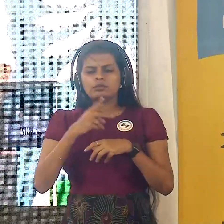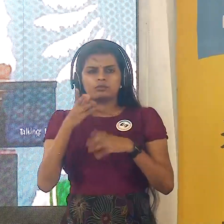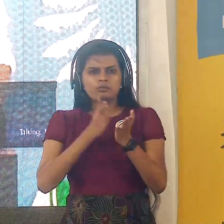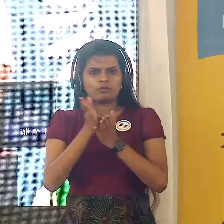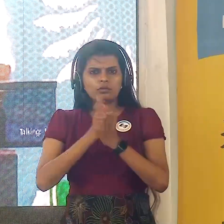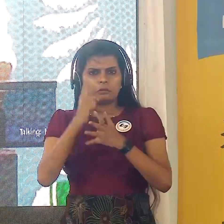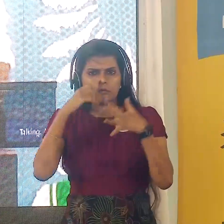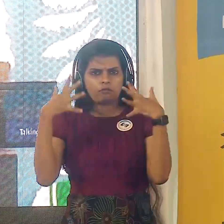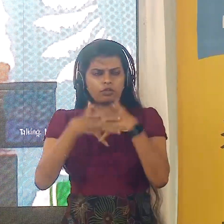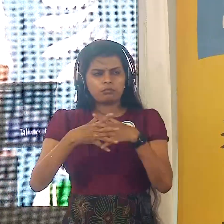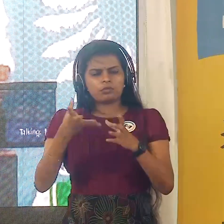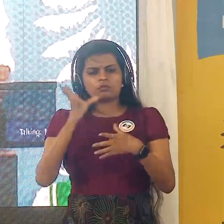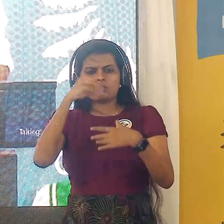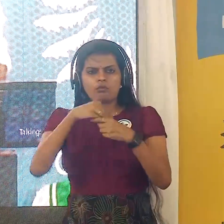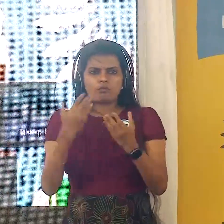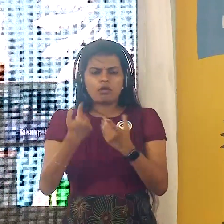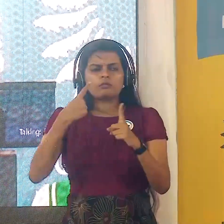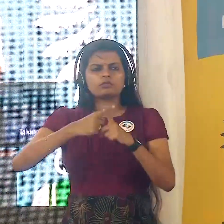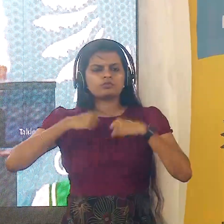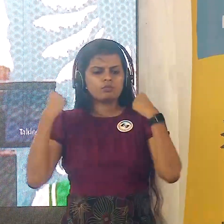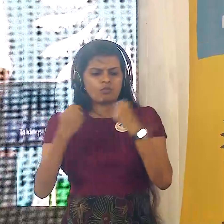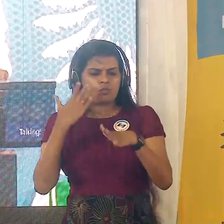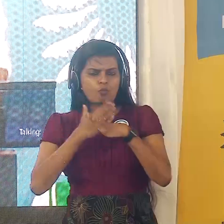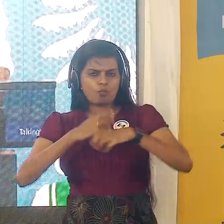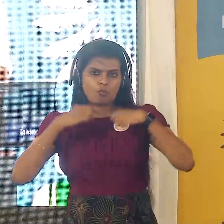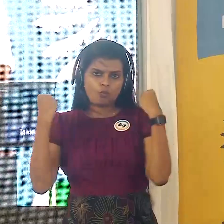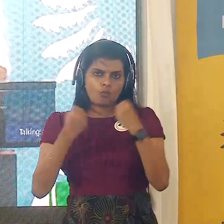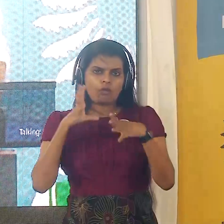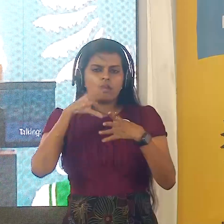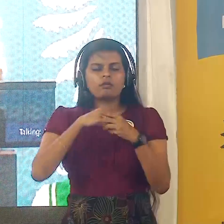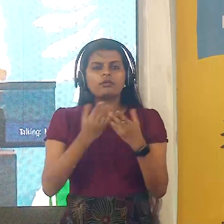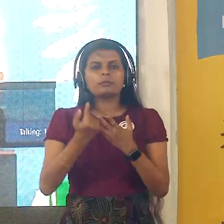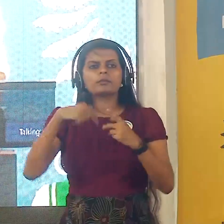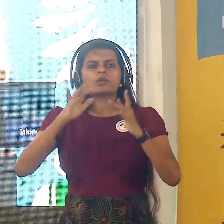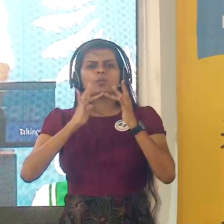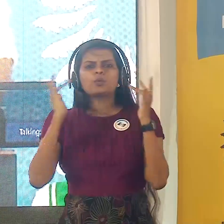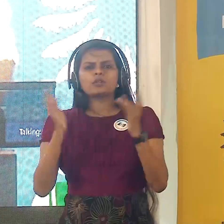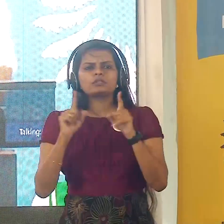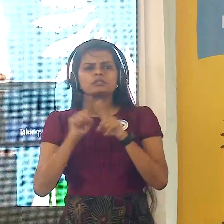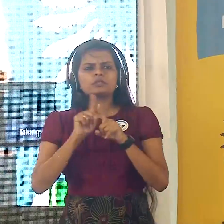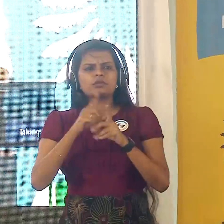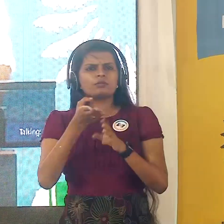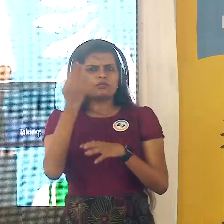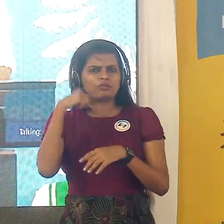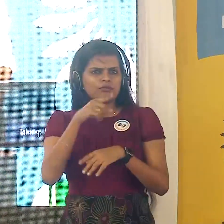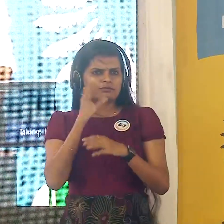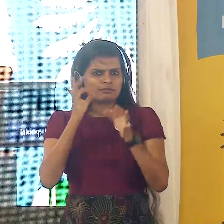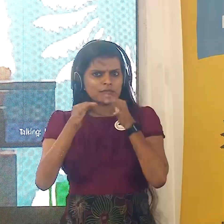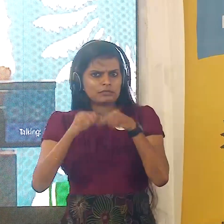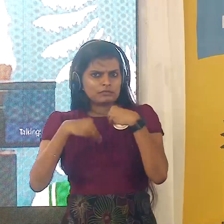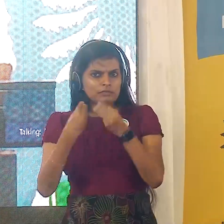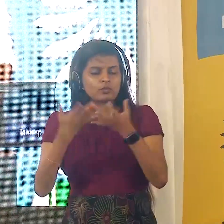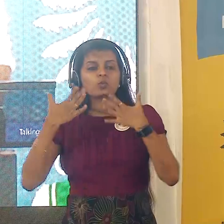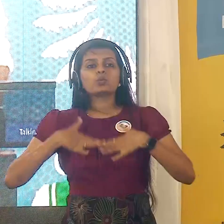and increase their labor force participation rate, which can have this virtuous cycle that we were earlier talking about through